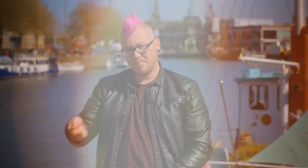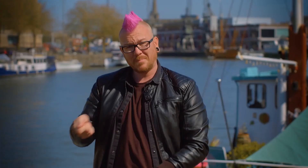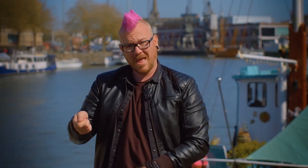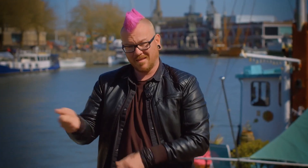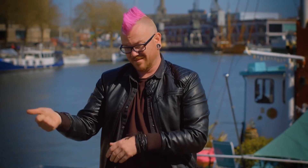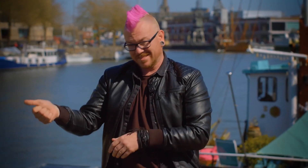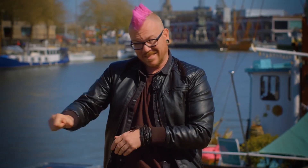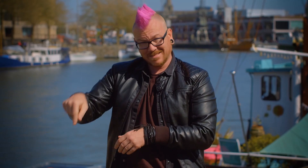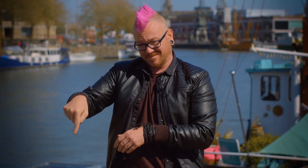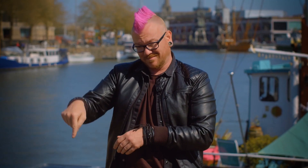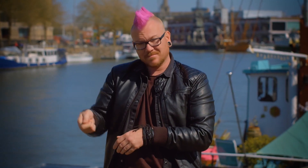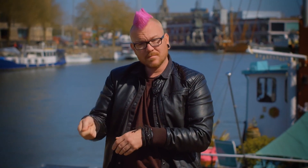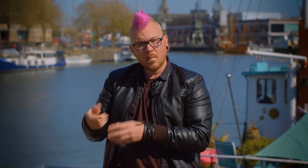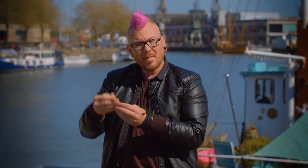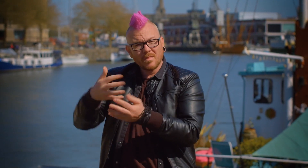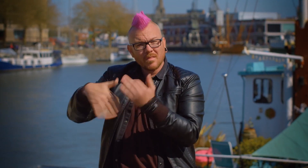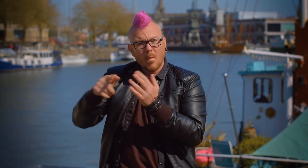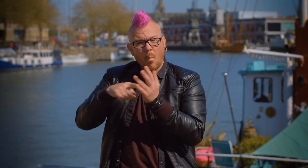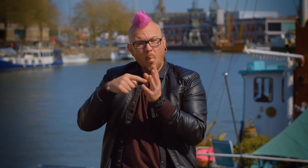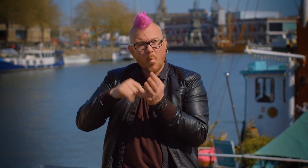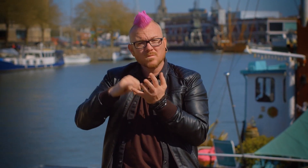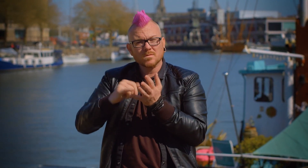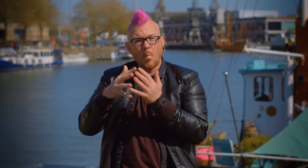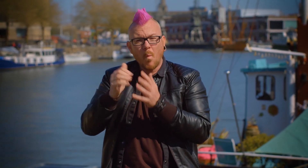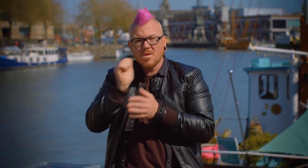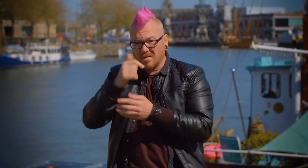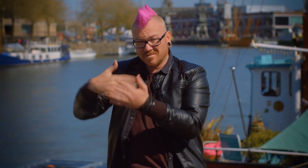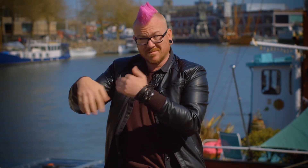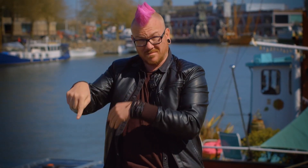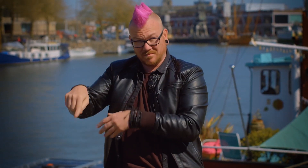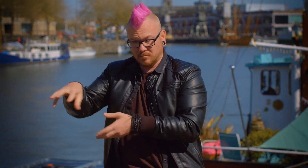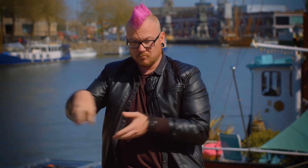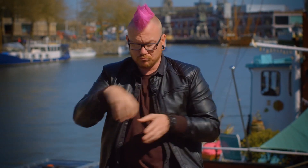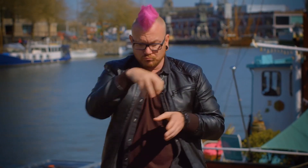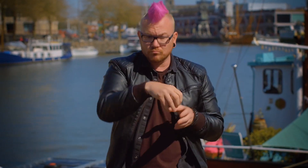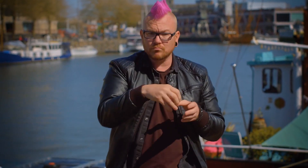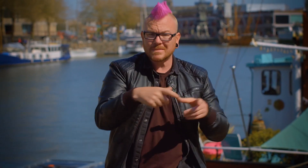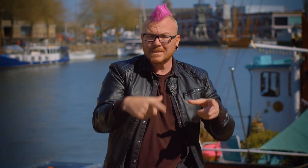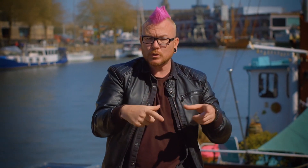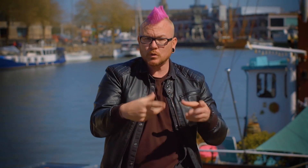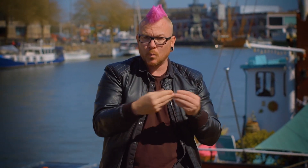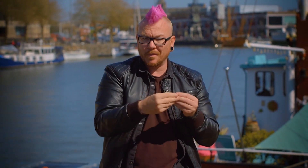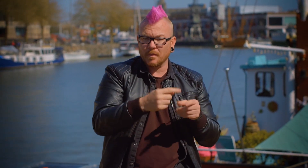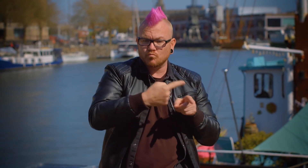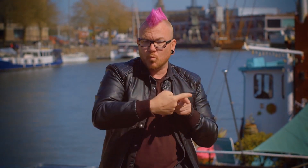Remove the walnut and oat mixture from the heat and place it in your dish beside the rhubarb.